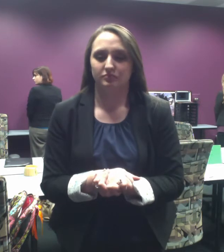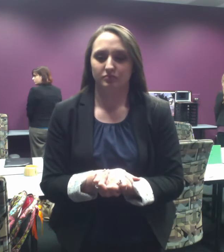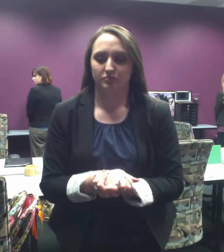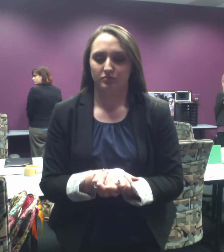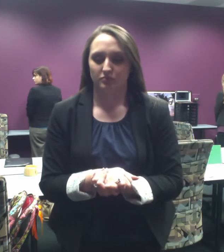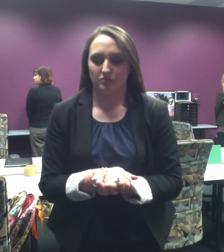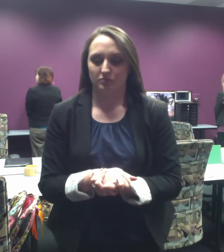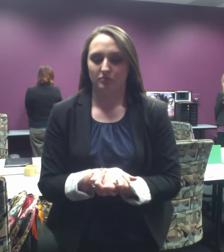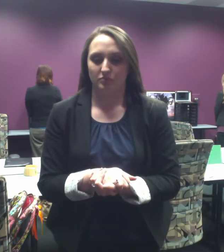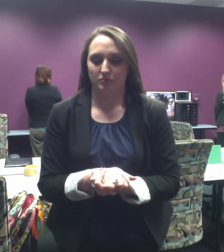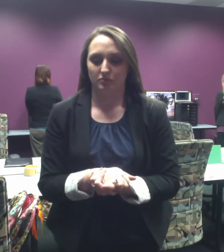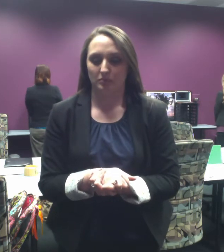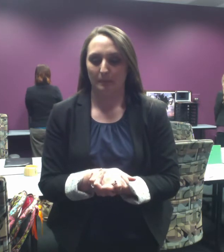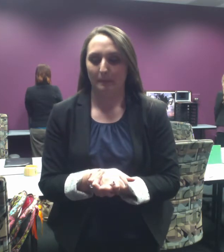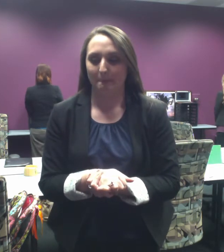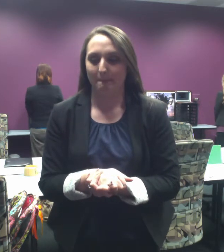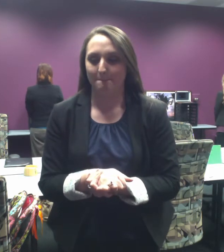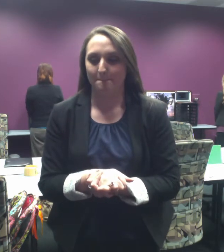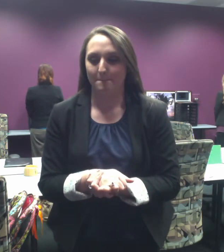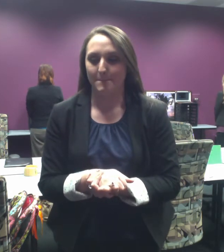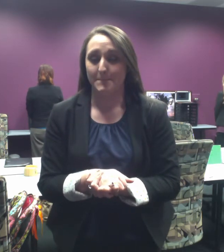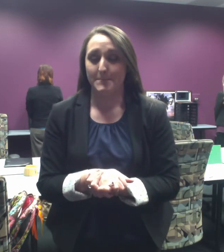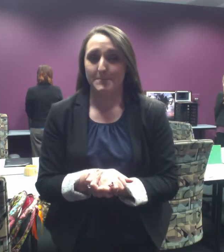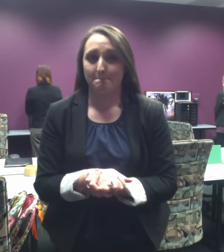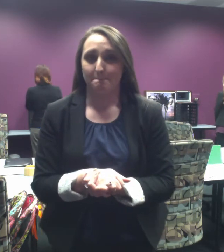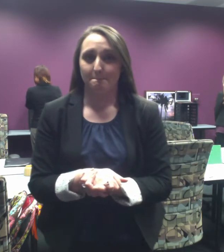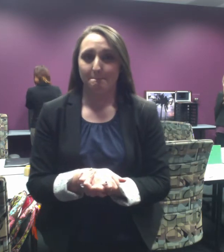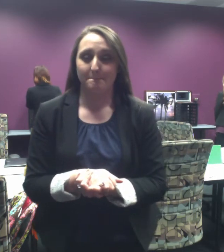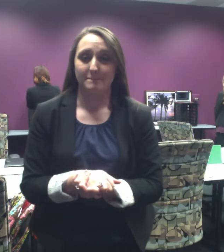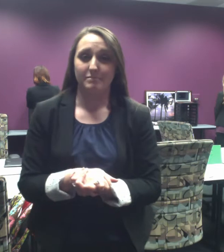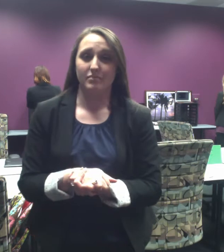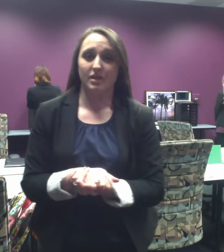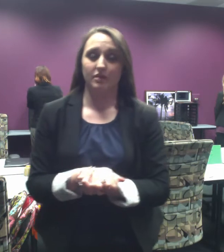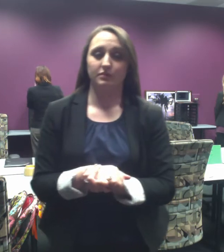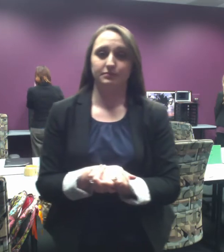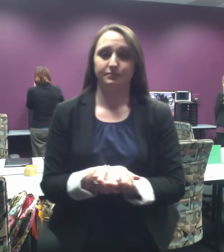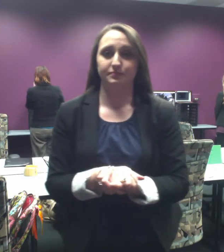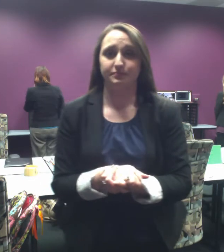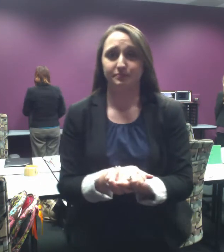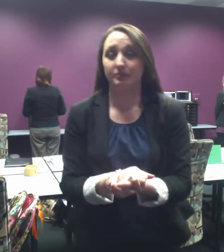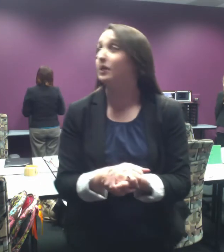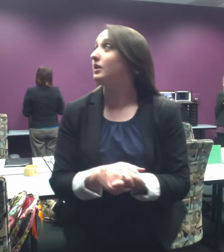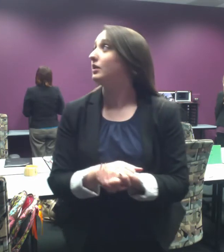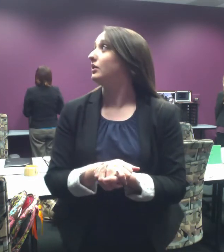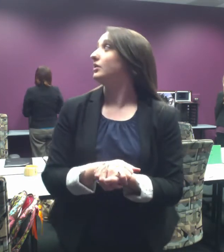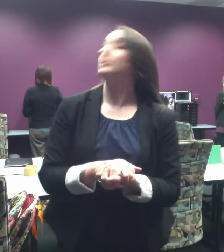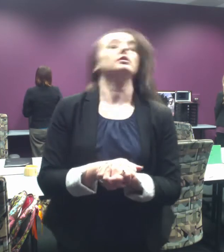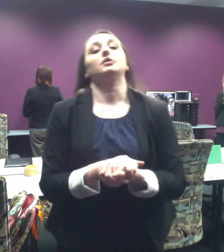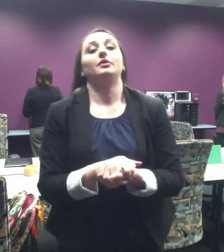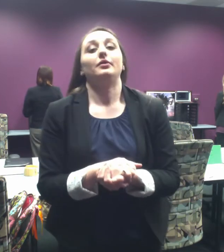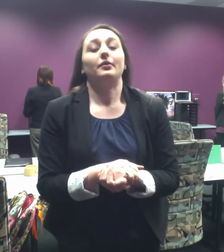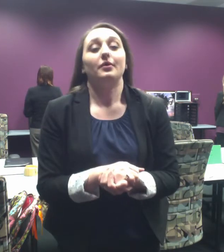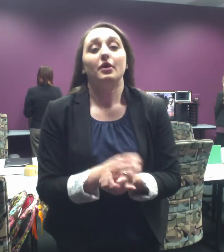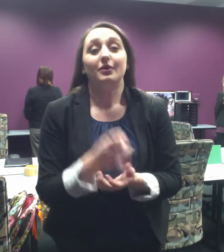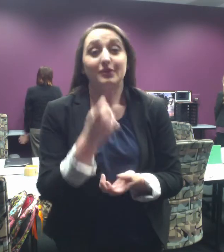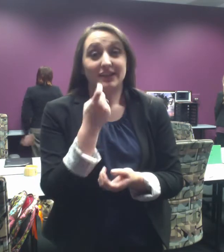of you over humidity and condensation and evaporation, things like that. What we're going to do today is go through and look at those. The